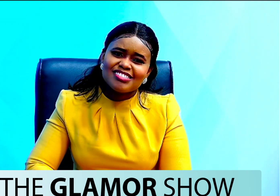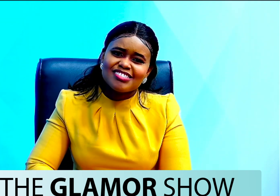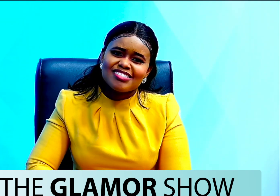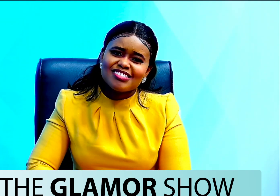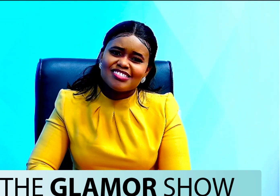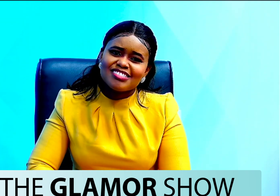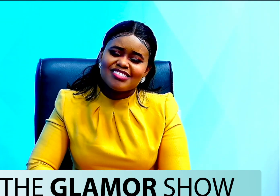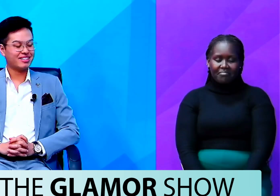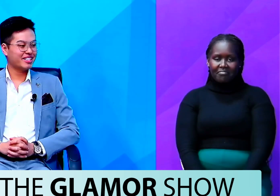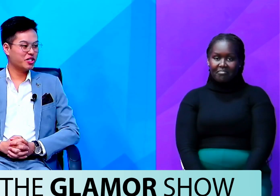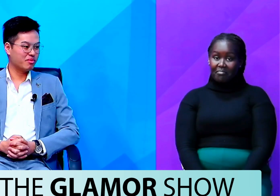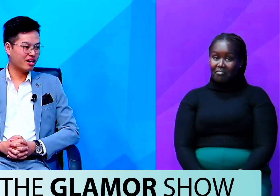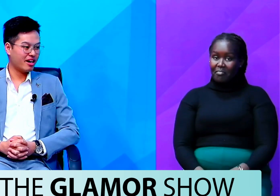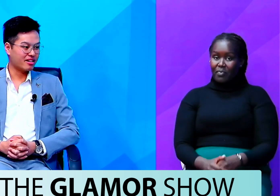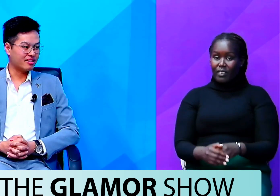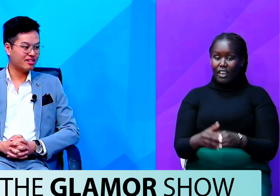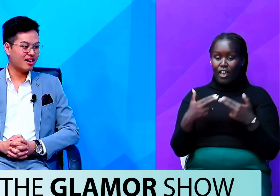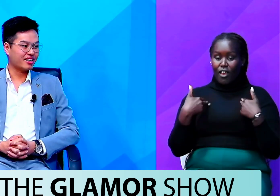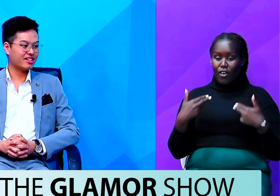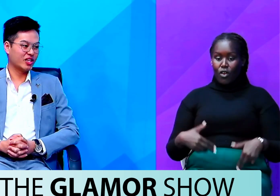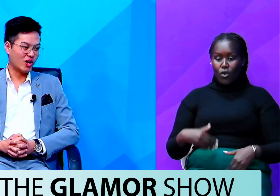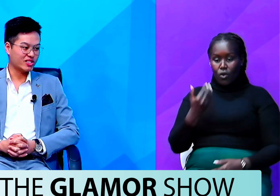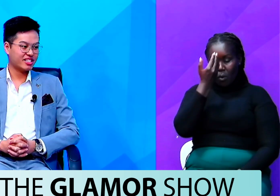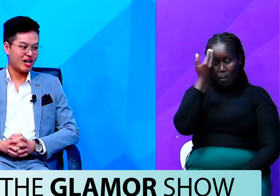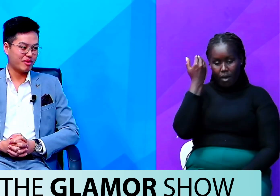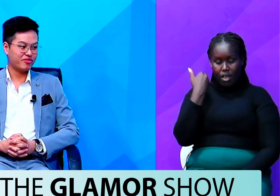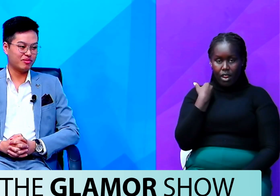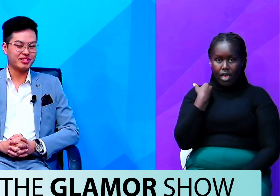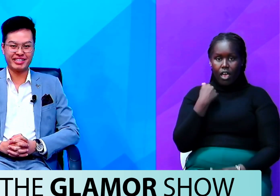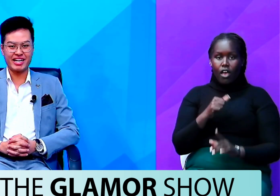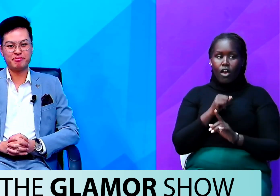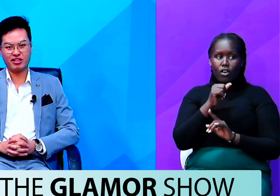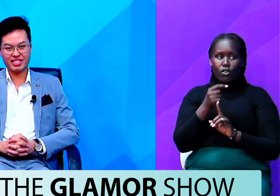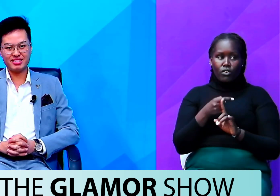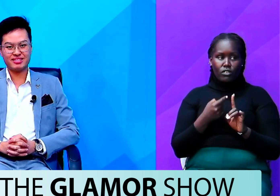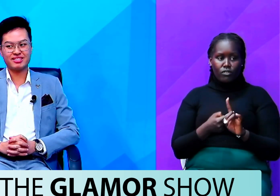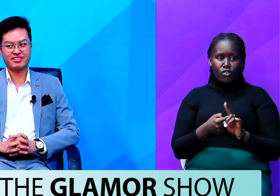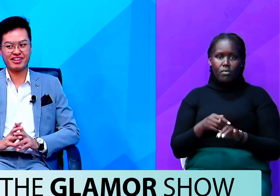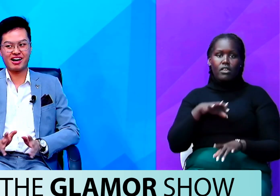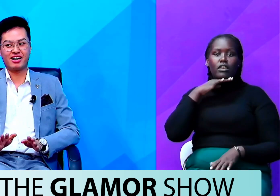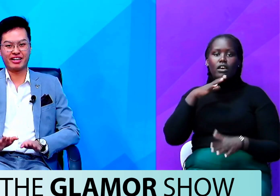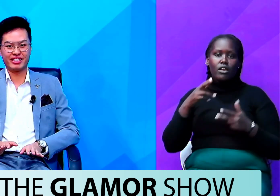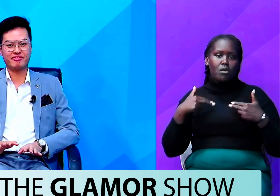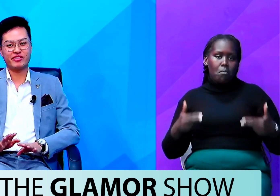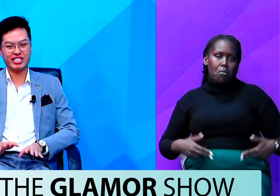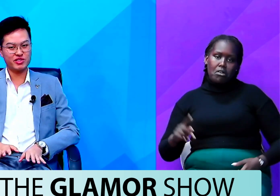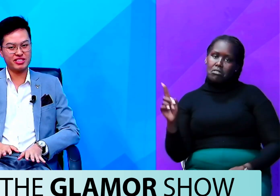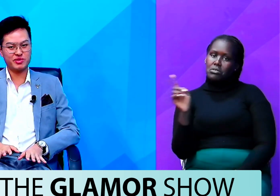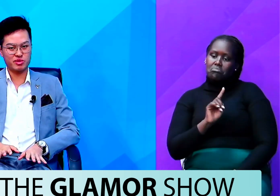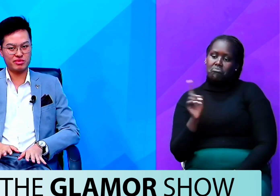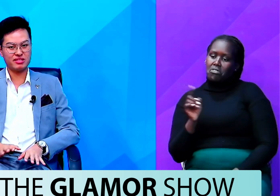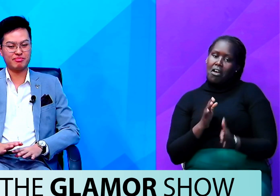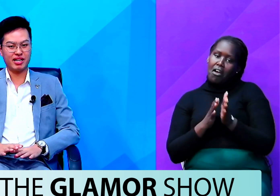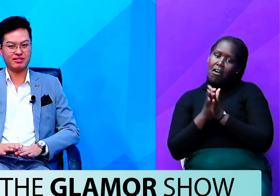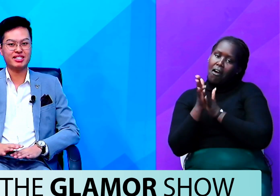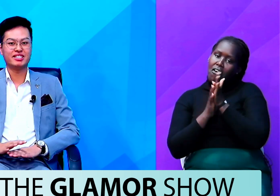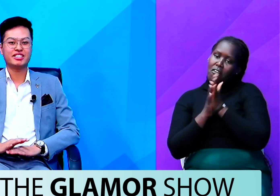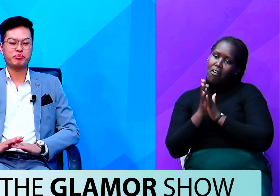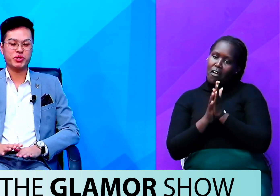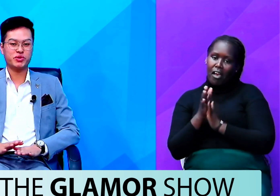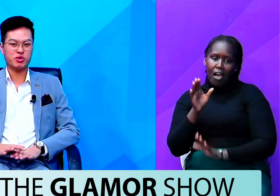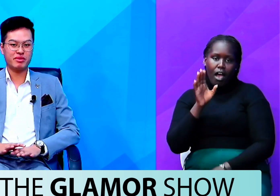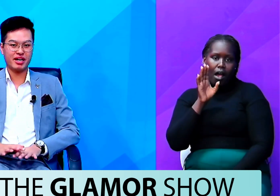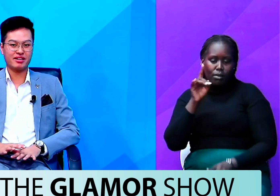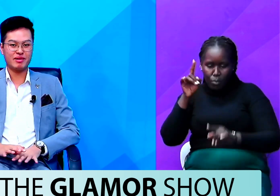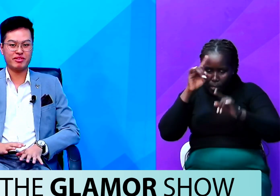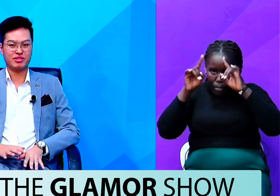from. So basically, human hair are not coming from the dead bodies. There are a very interesting rumors about the